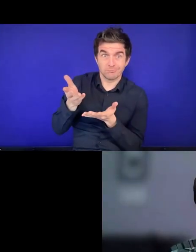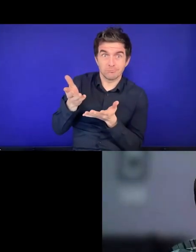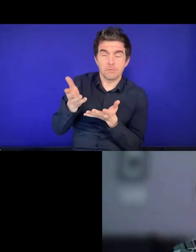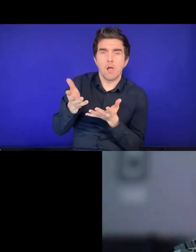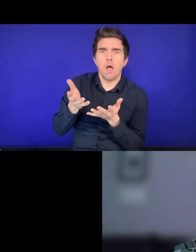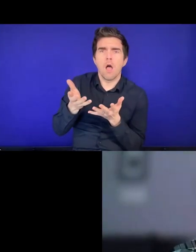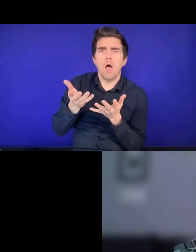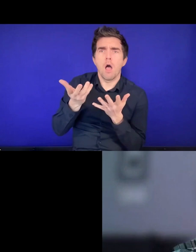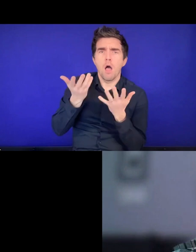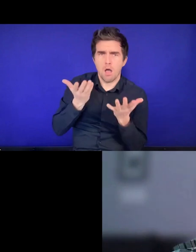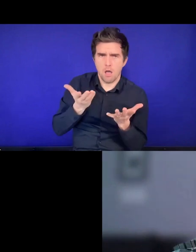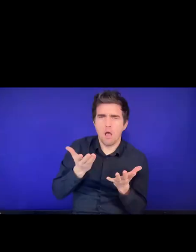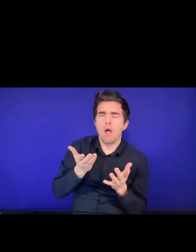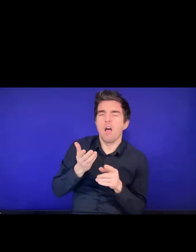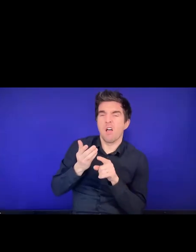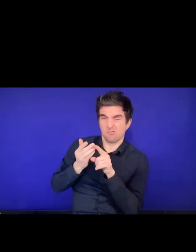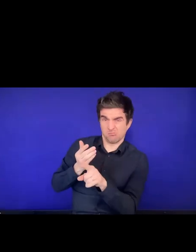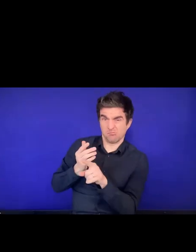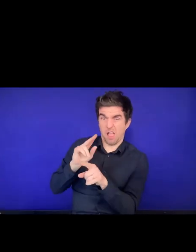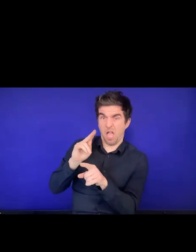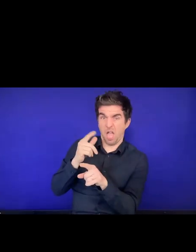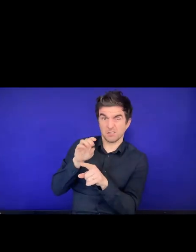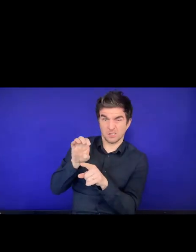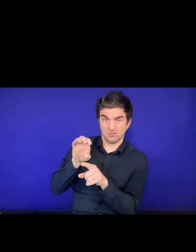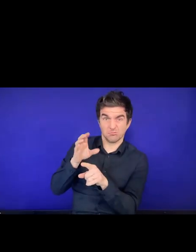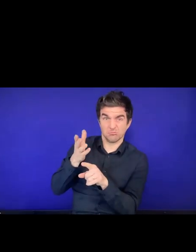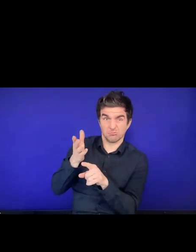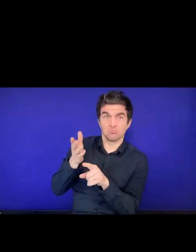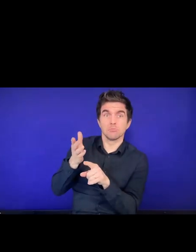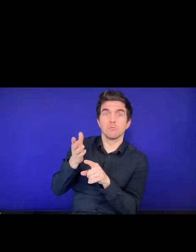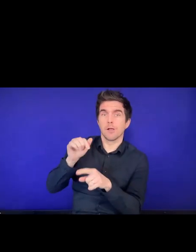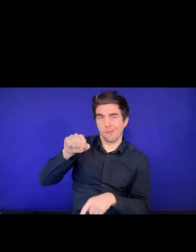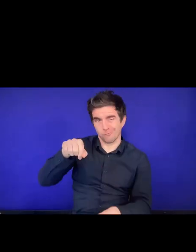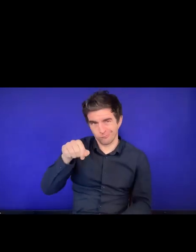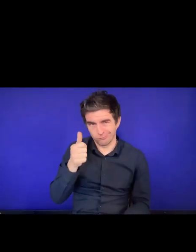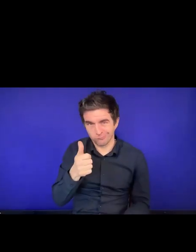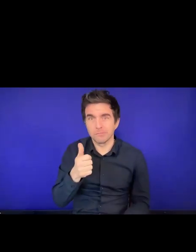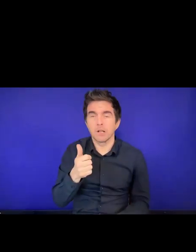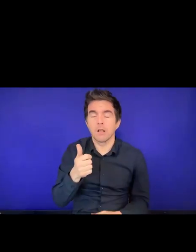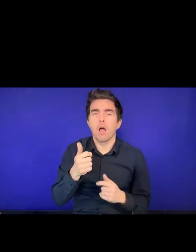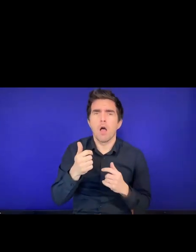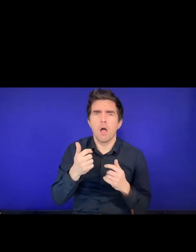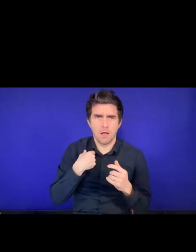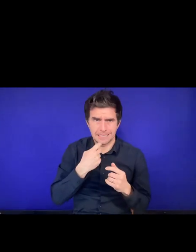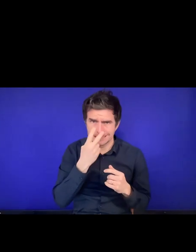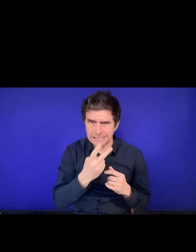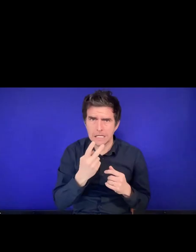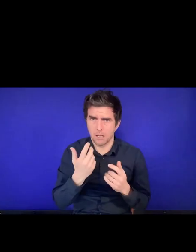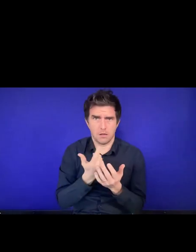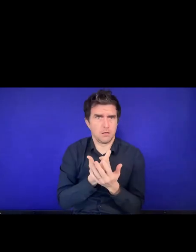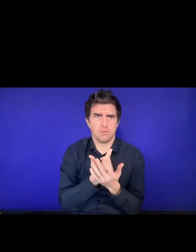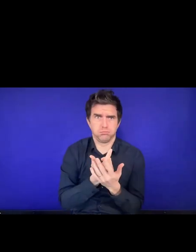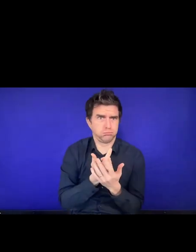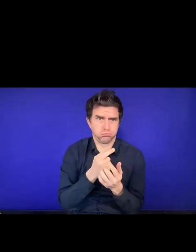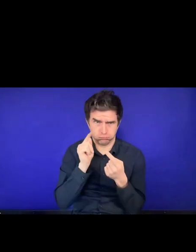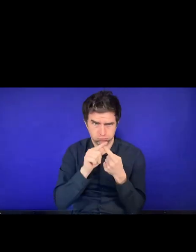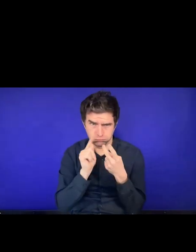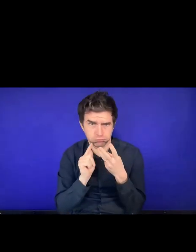lot of different methods and processes that can be used to mitigate data